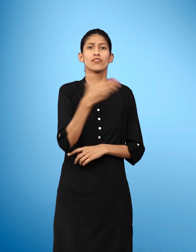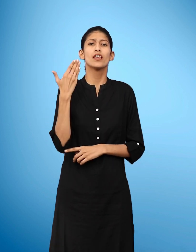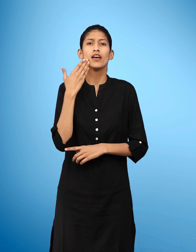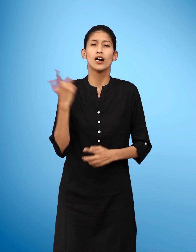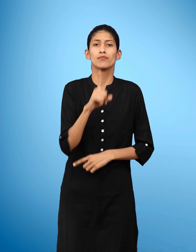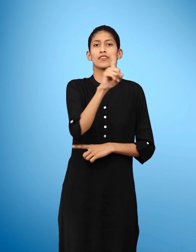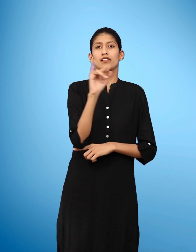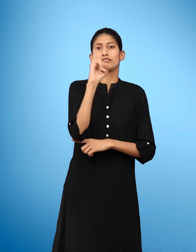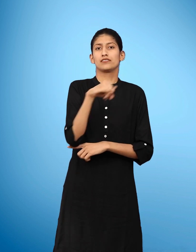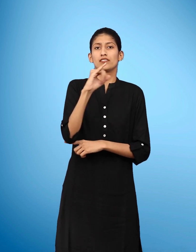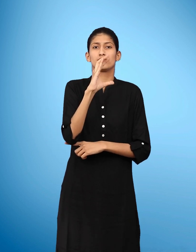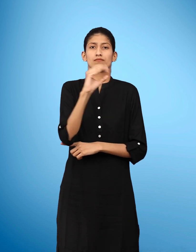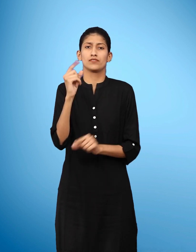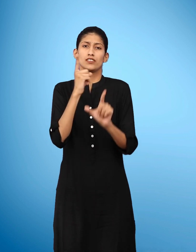who came to the subcontinent about